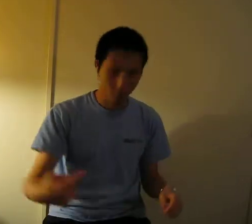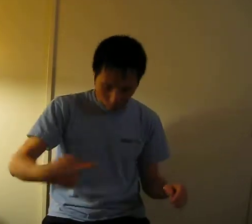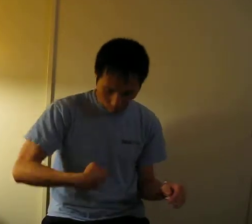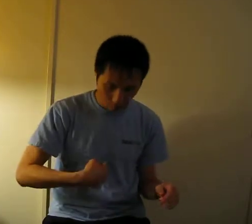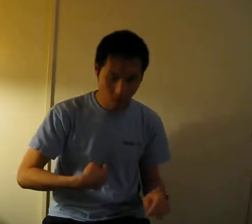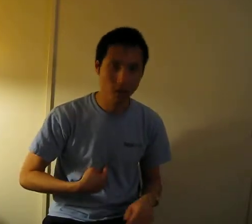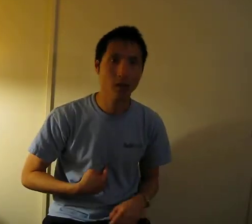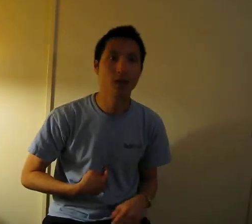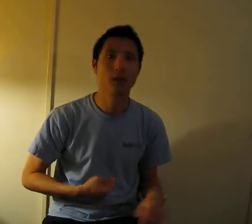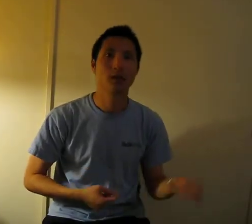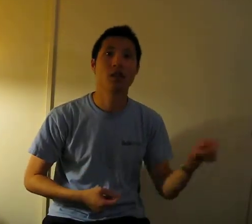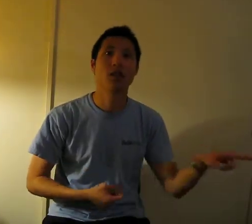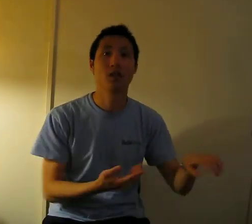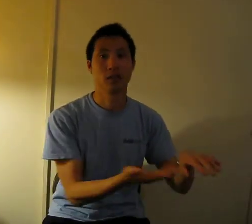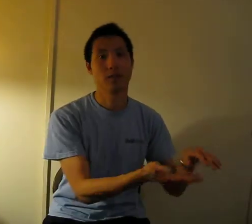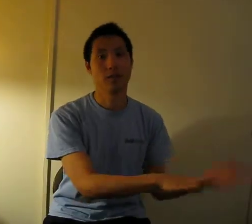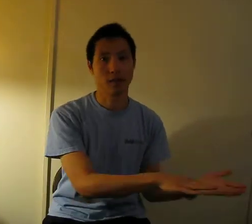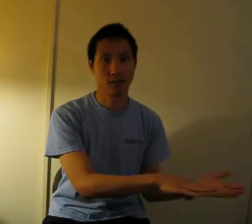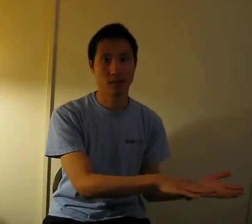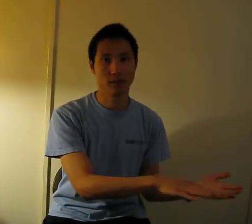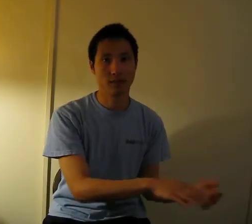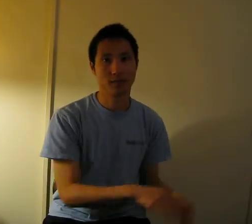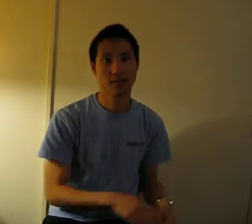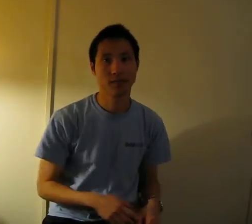him in the chest, and then he died.